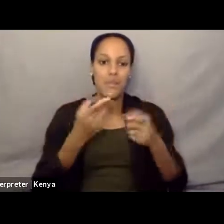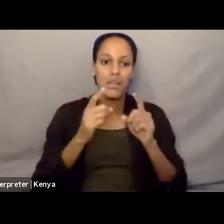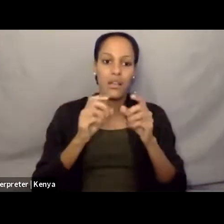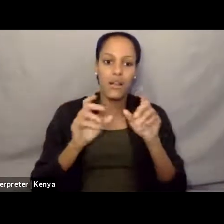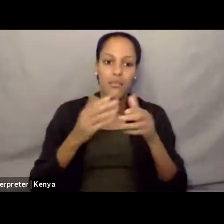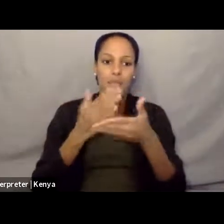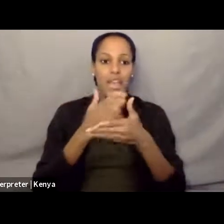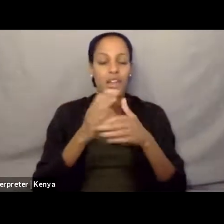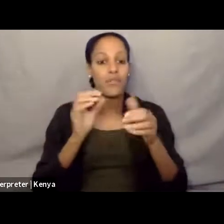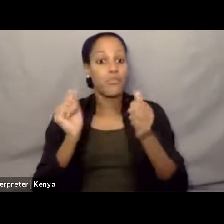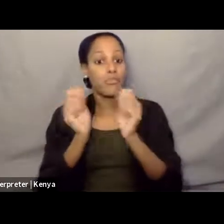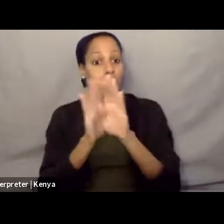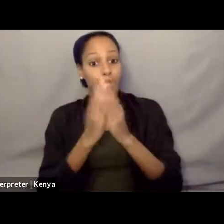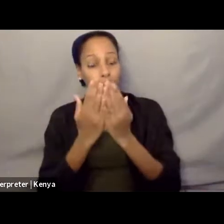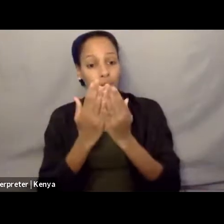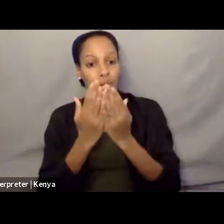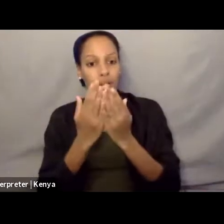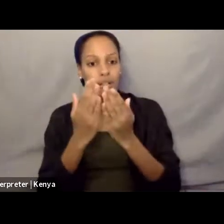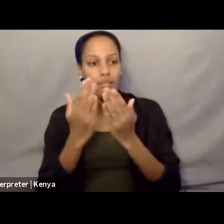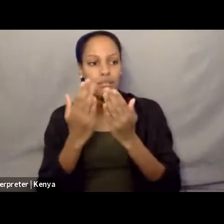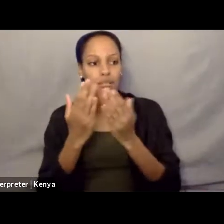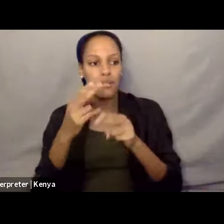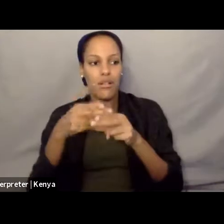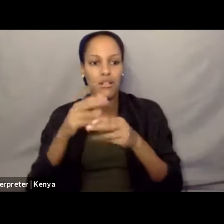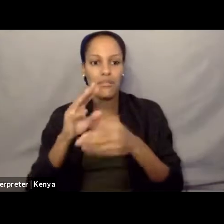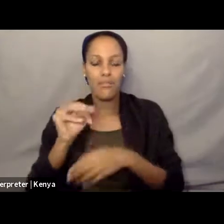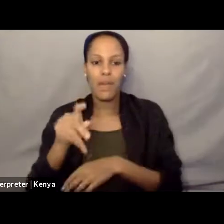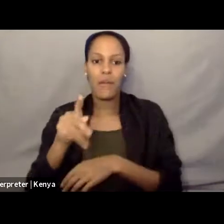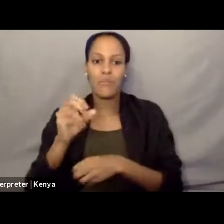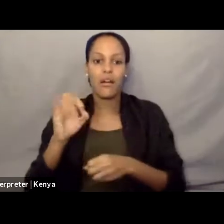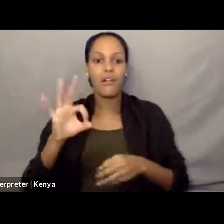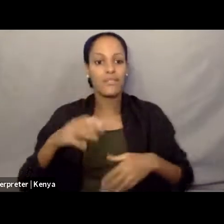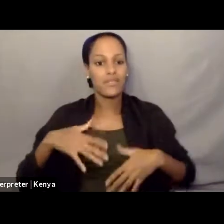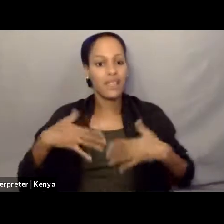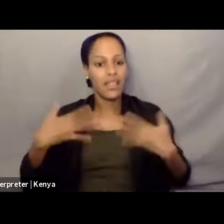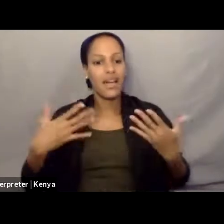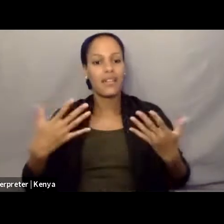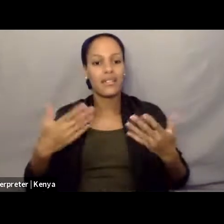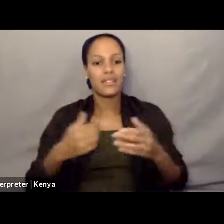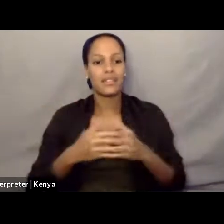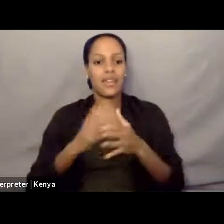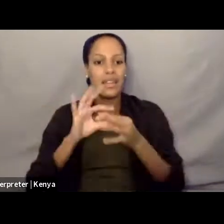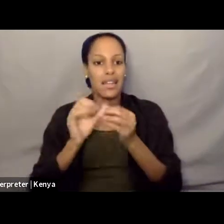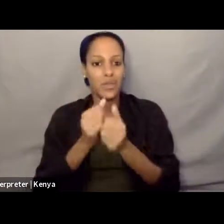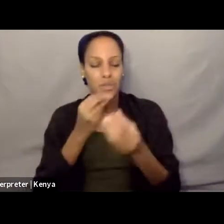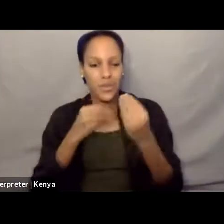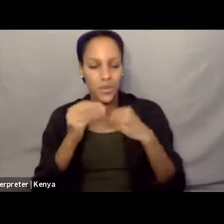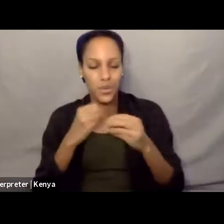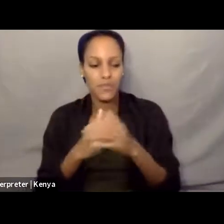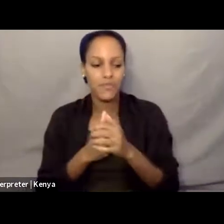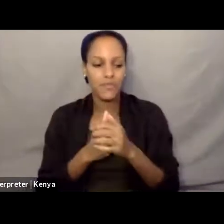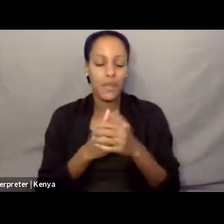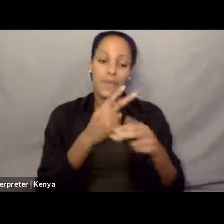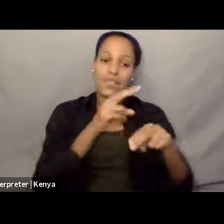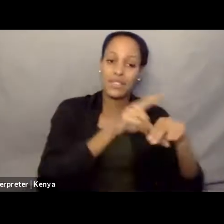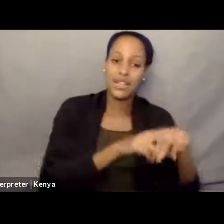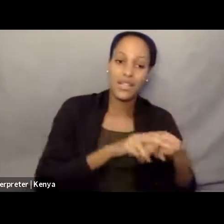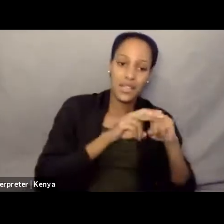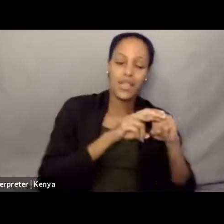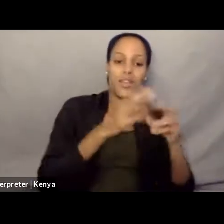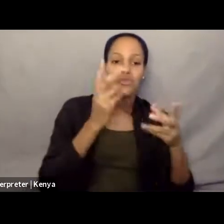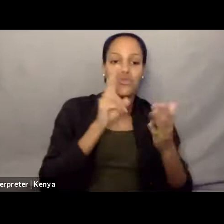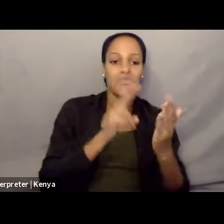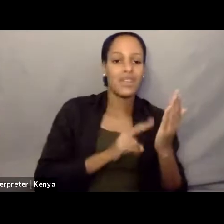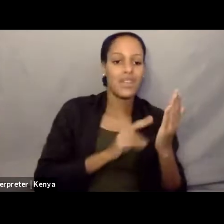of Delights. I was sitting here reading C.D. Wright's last book, which I love and mourn